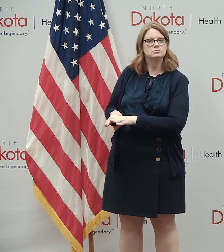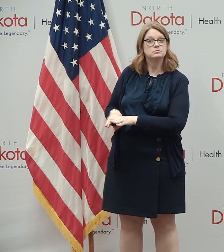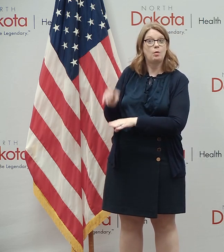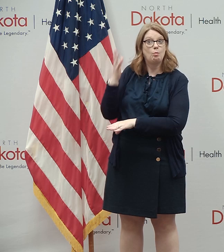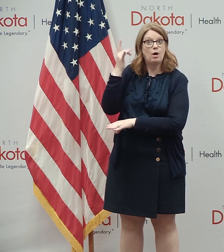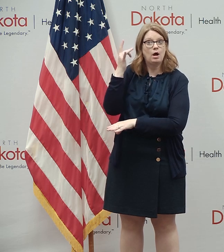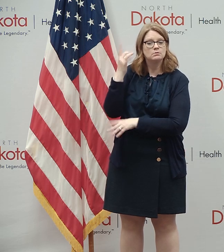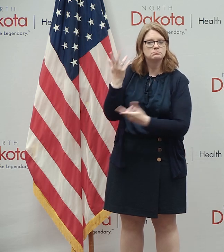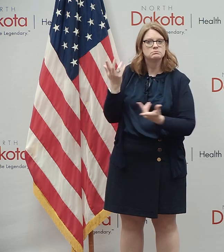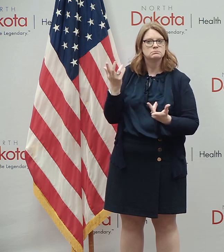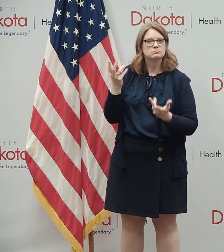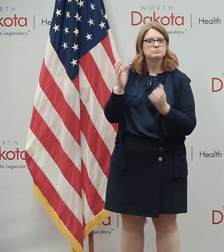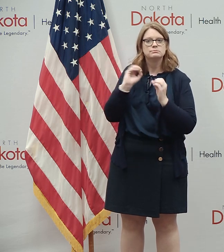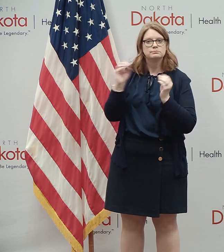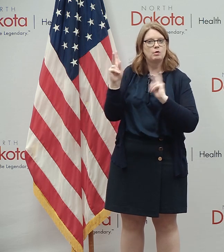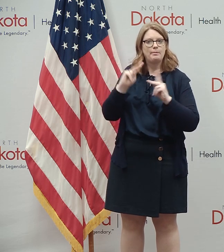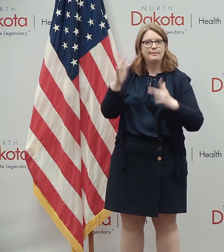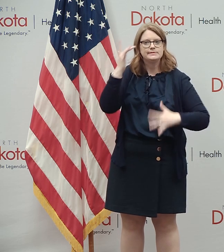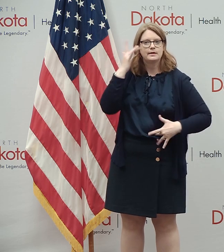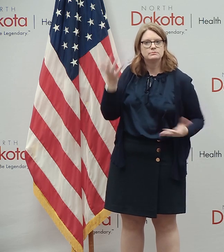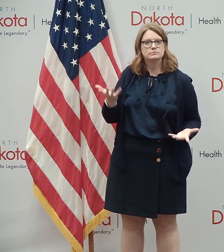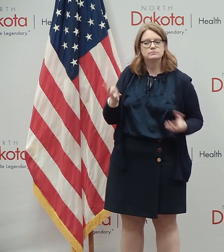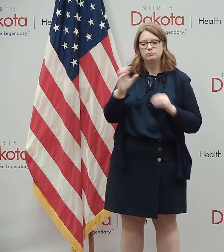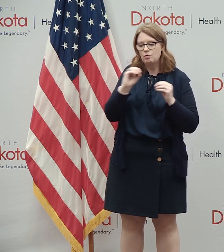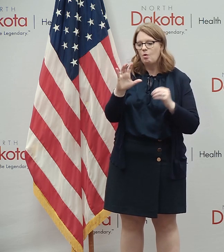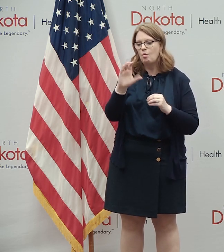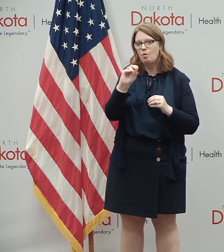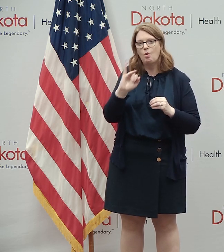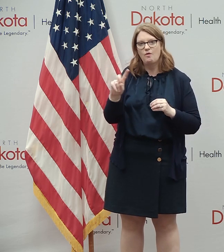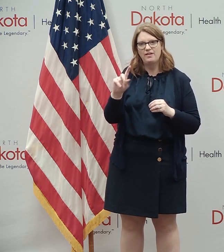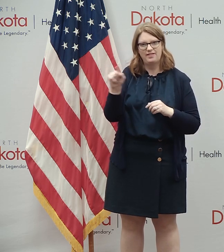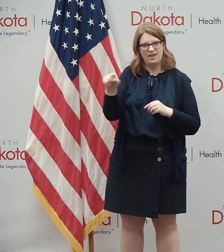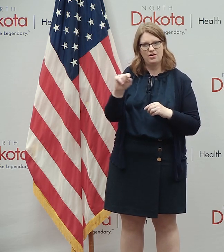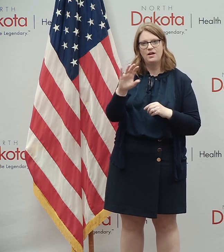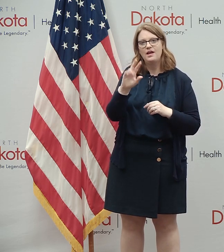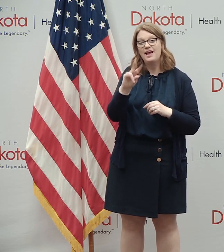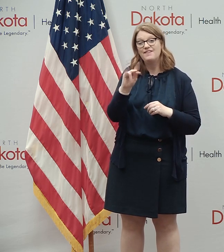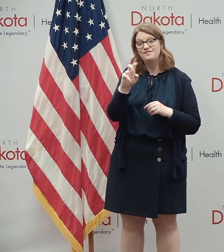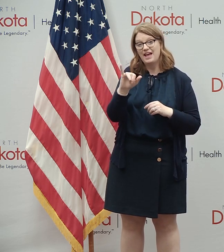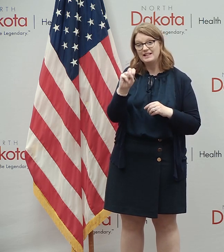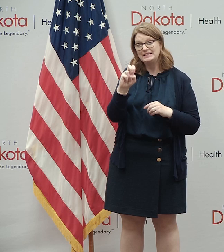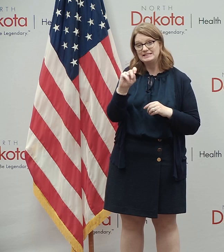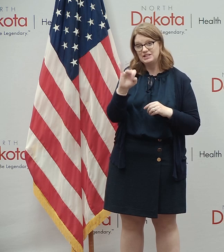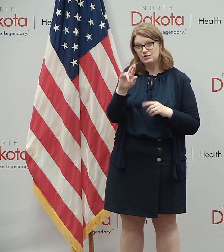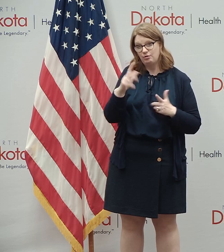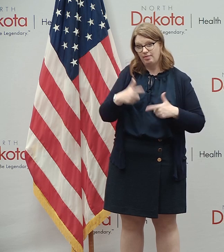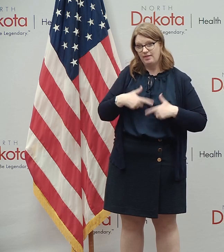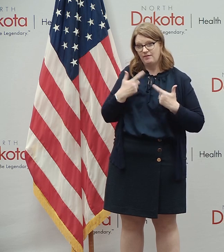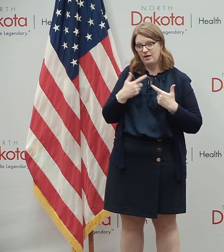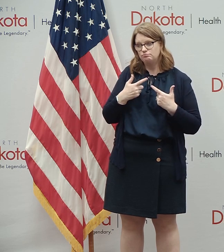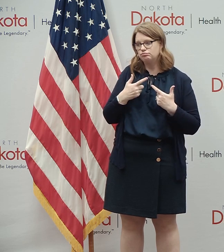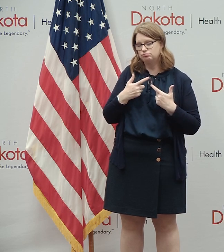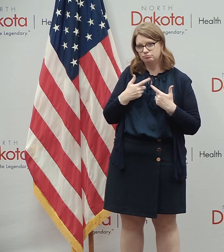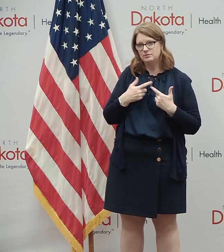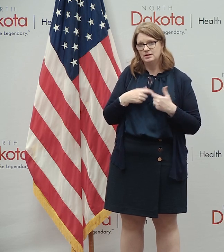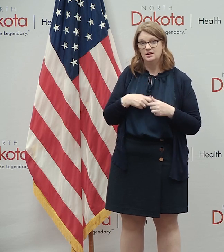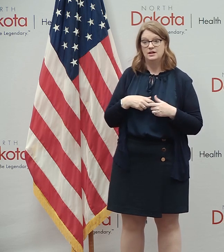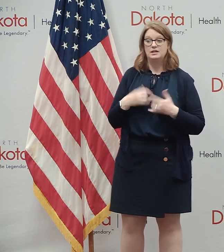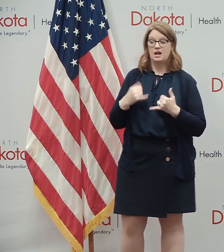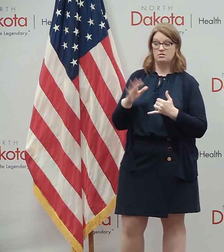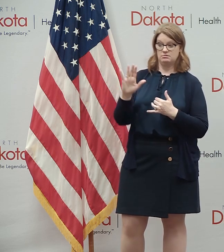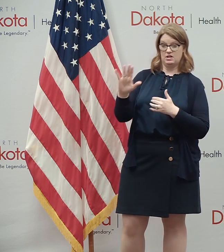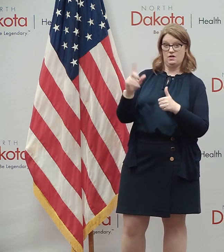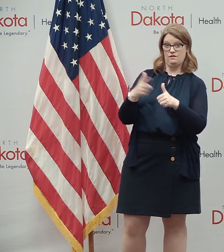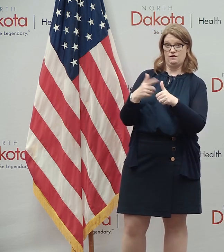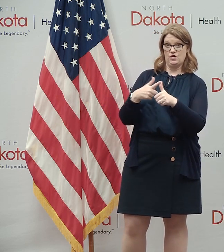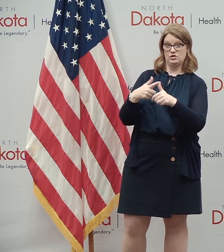cases of residents with COVID-19 at Valley Senior Living. And since they've done that first round of testing, there have